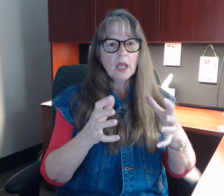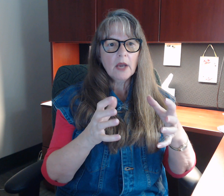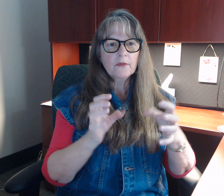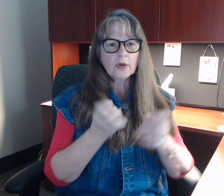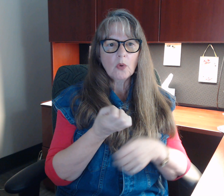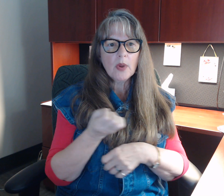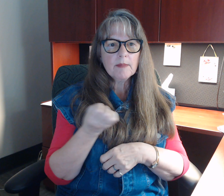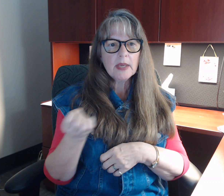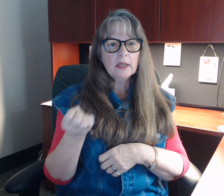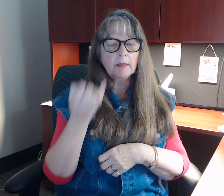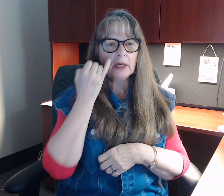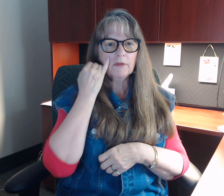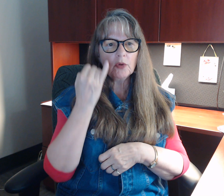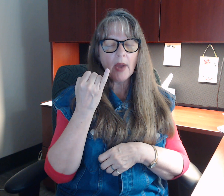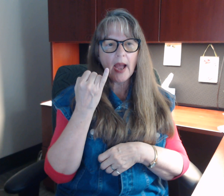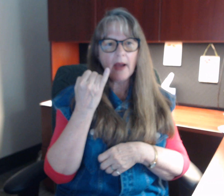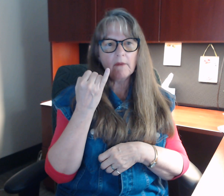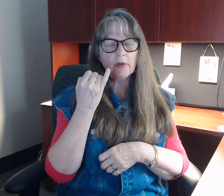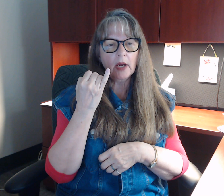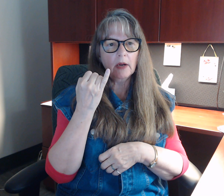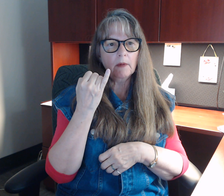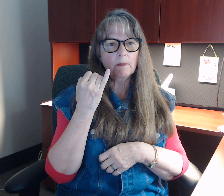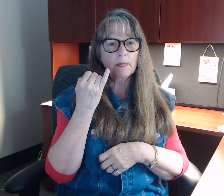of equipment. I mean, if you have, a